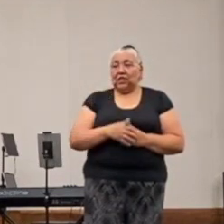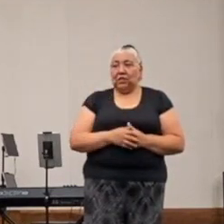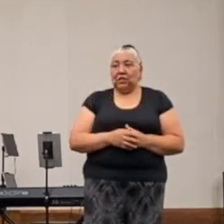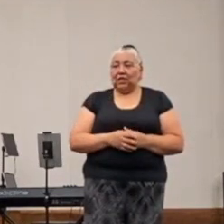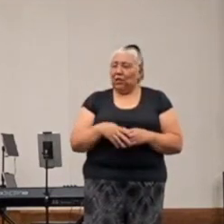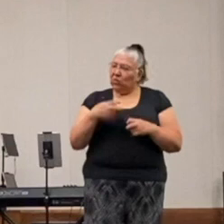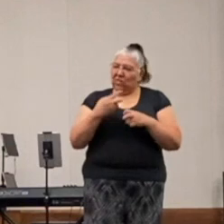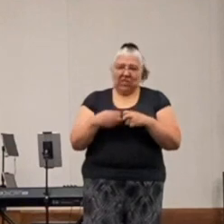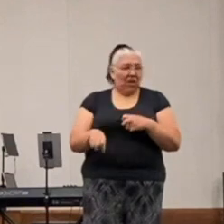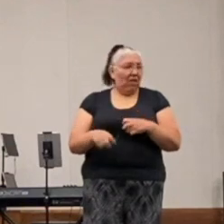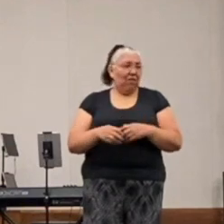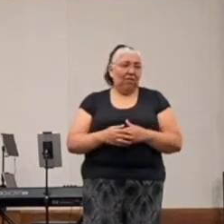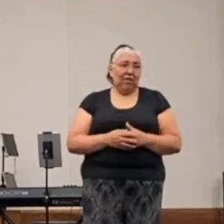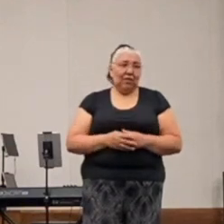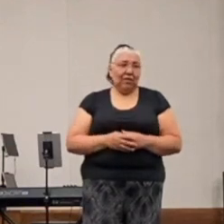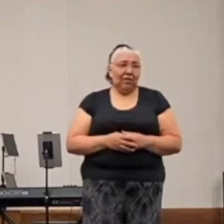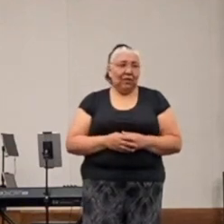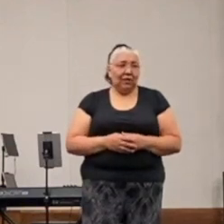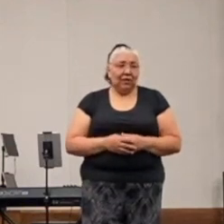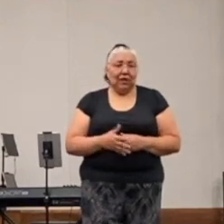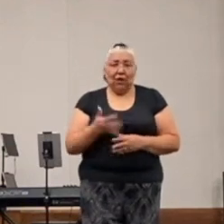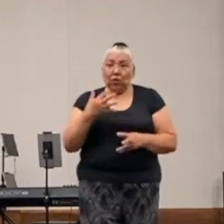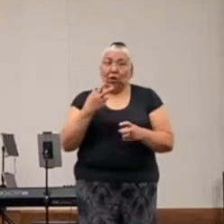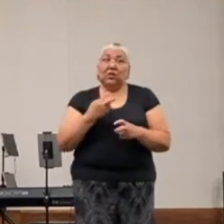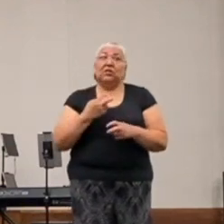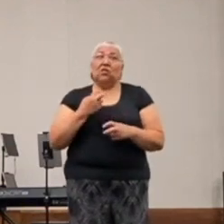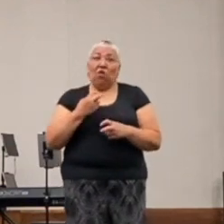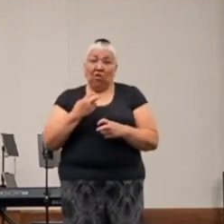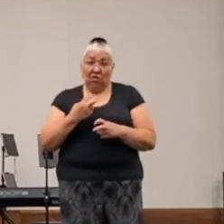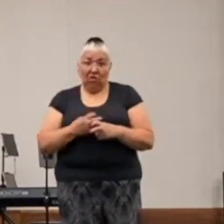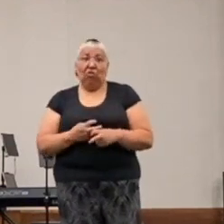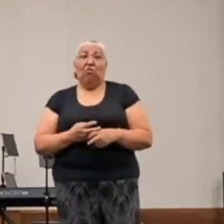was tough. He was hard.